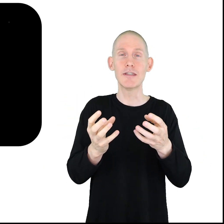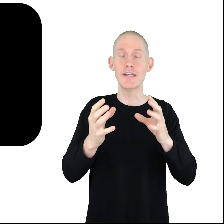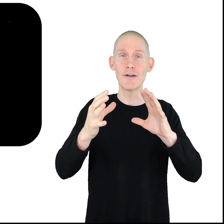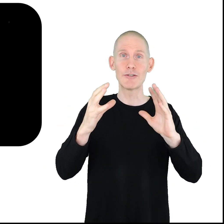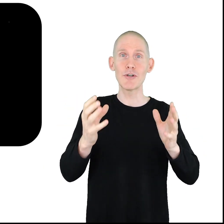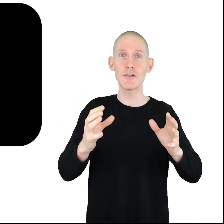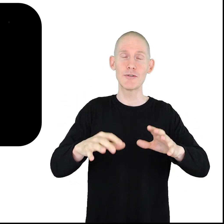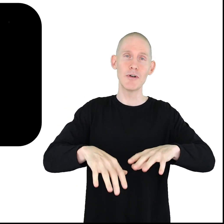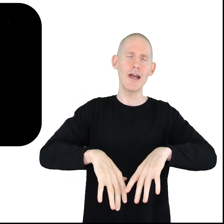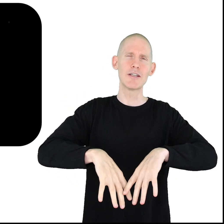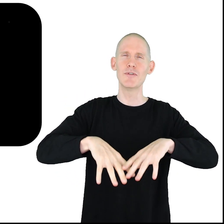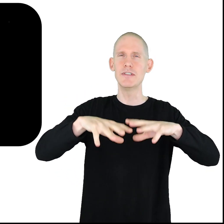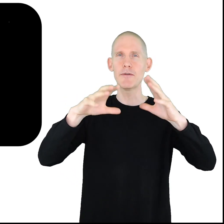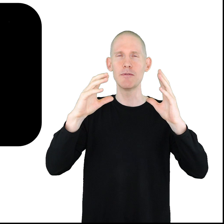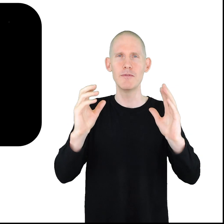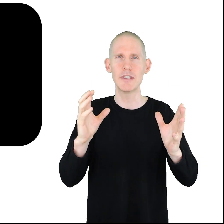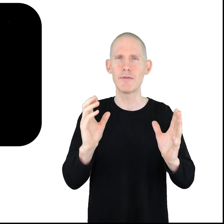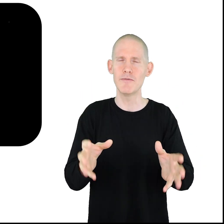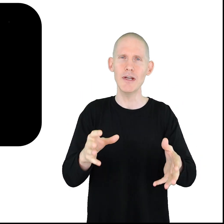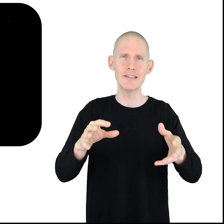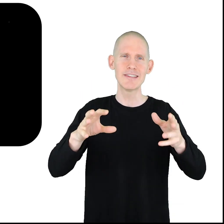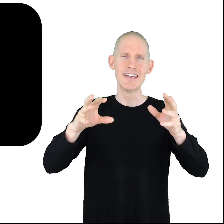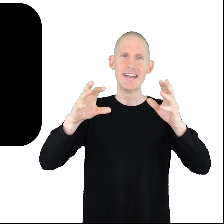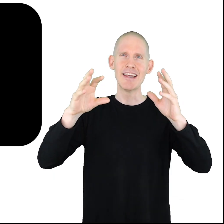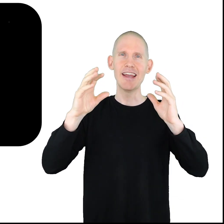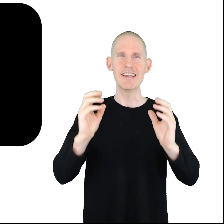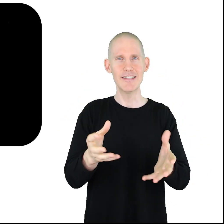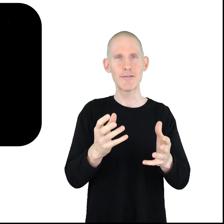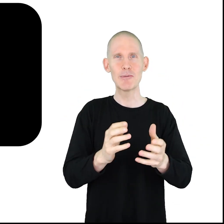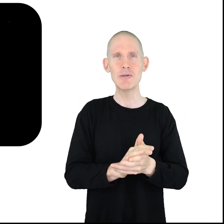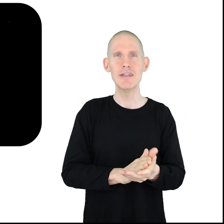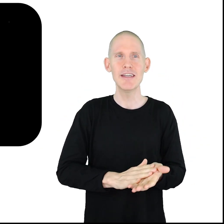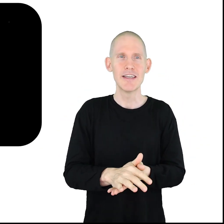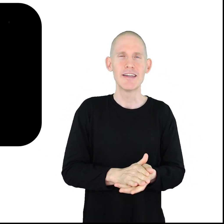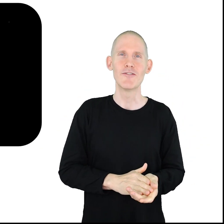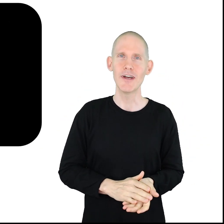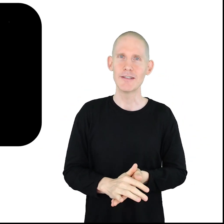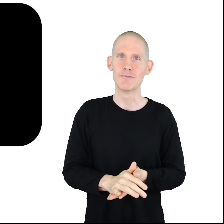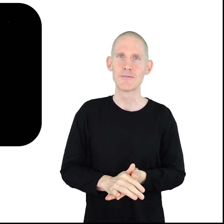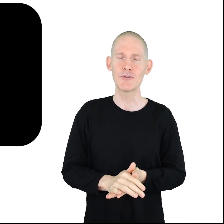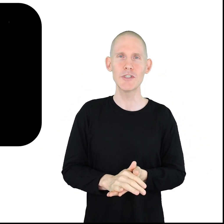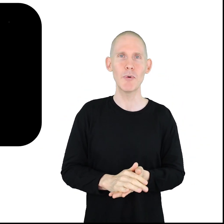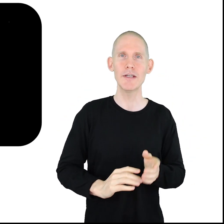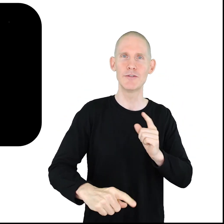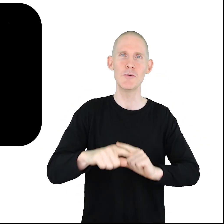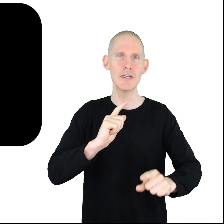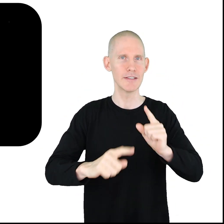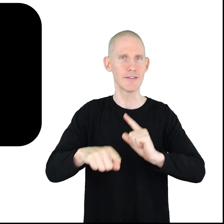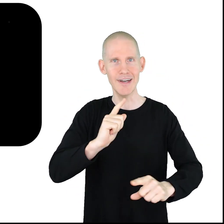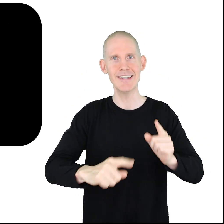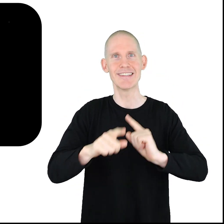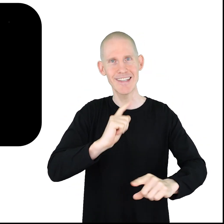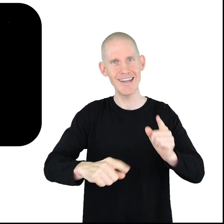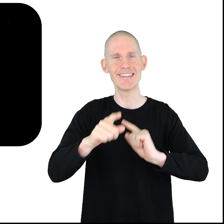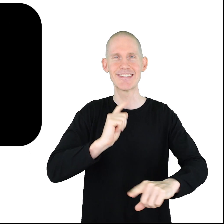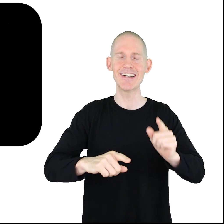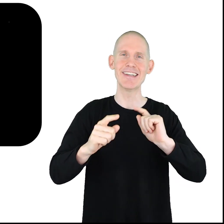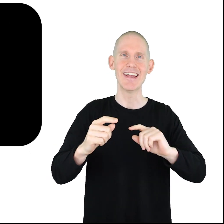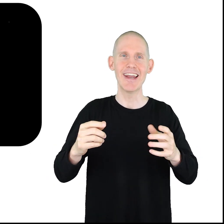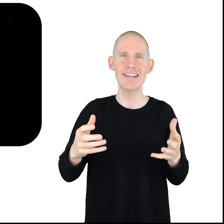our church. We were active in deaf events and in the deaf community. Right. So just by doing it, signing it, signing it, signing, and it